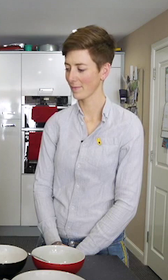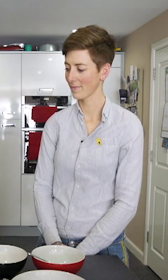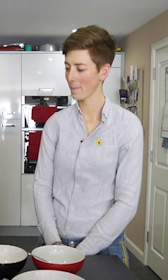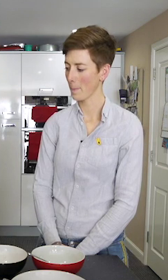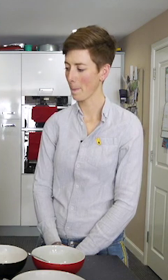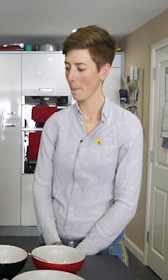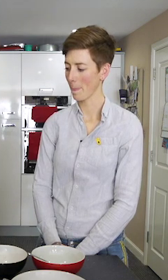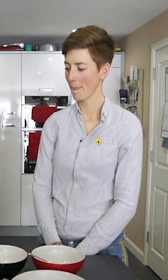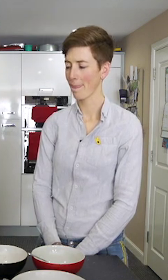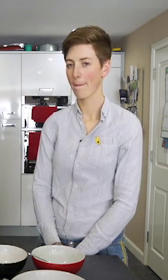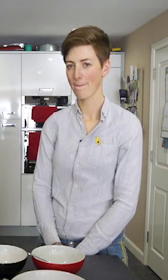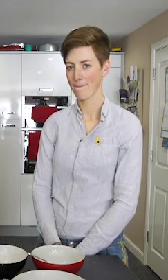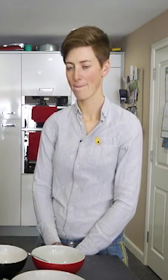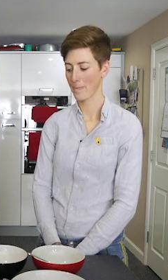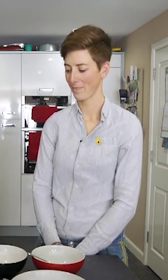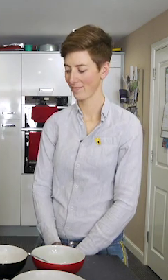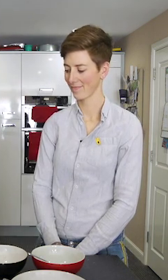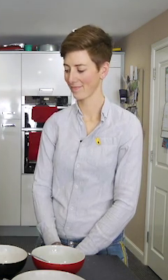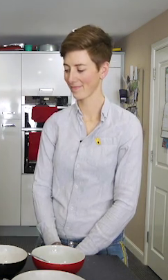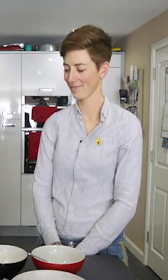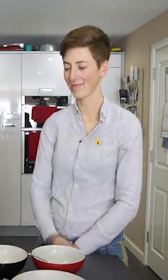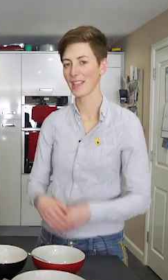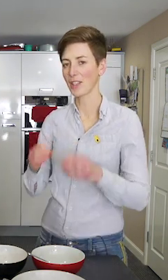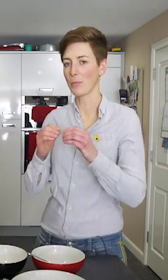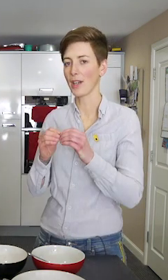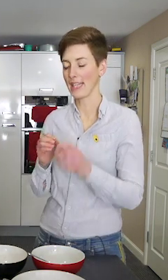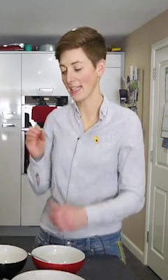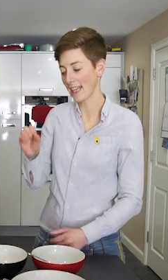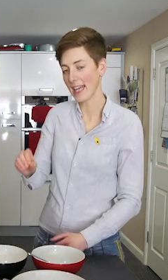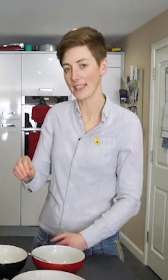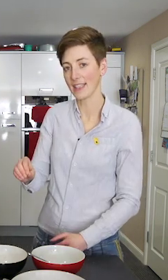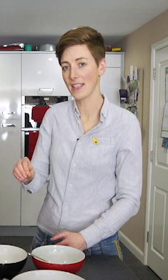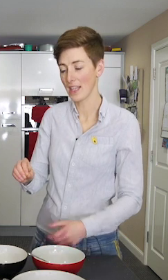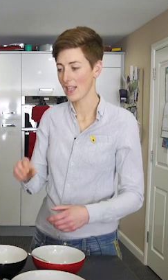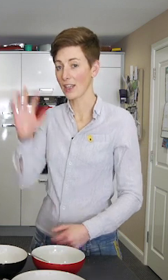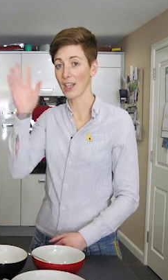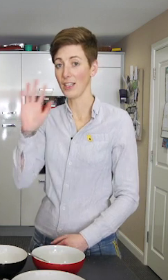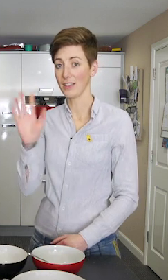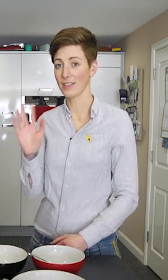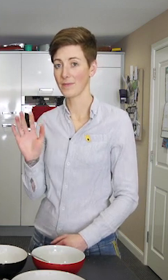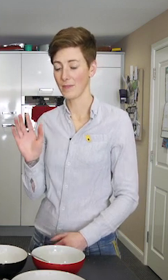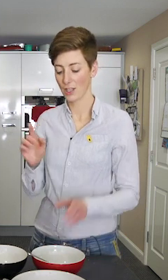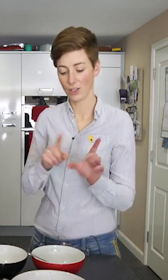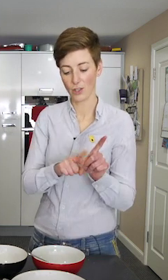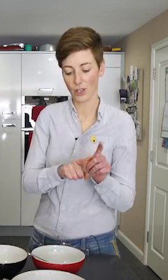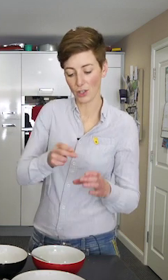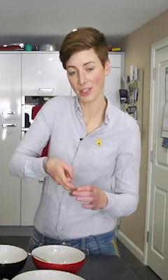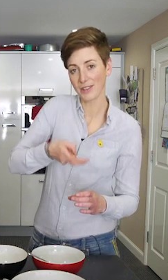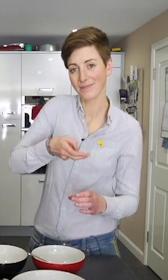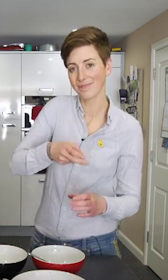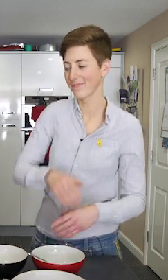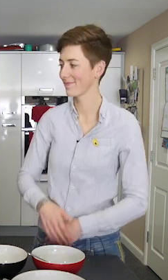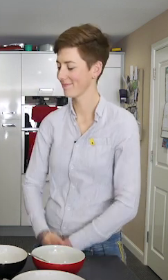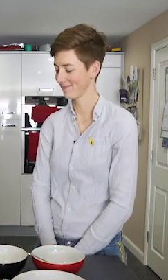Now I'm going to add the colours to the yoghurt. So Bryony is adding the colours to the